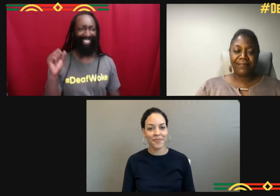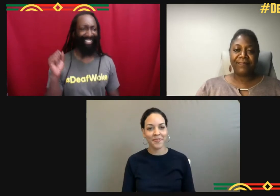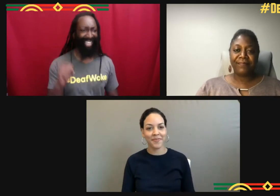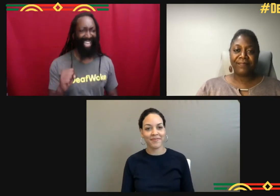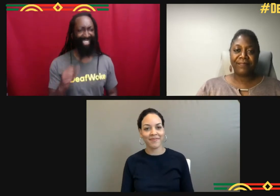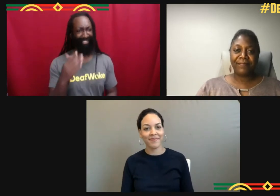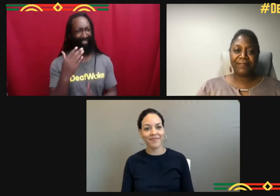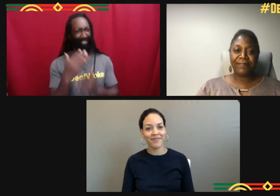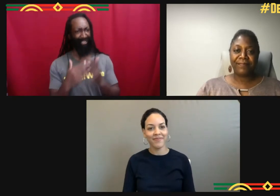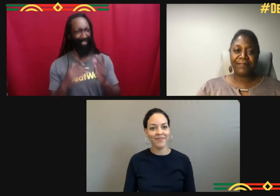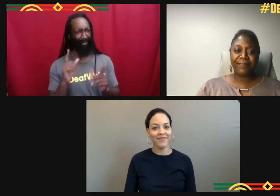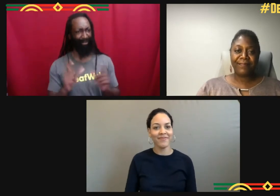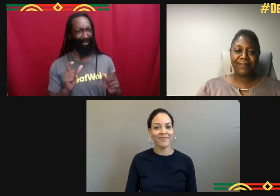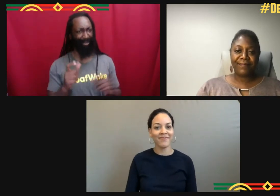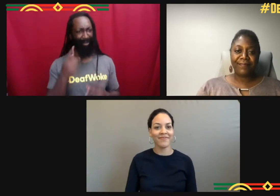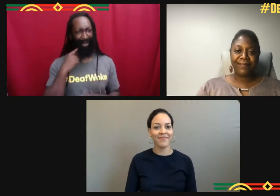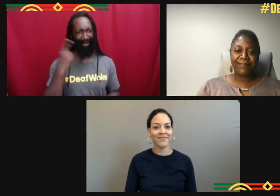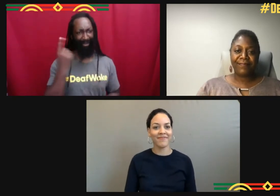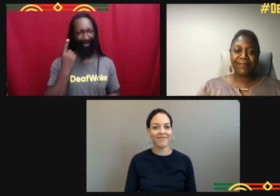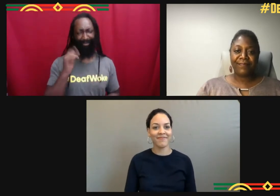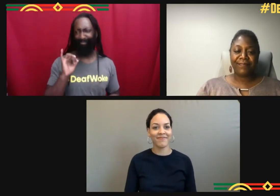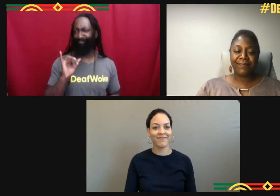Thank you. Yes.